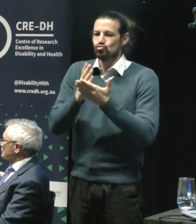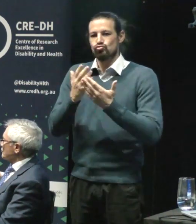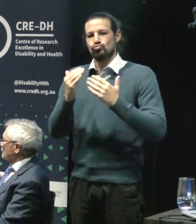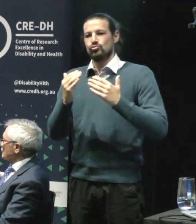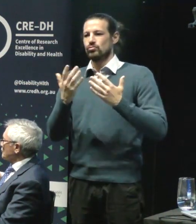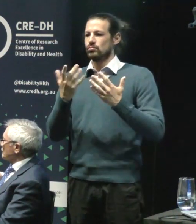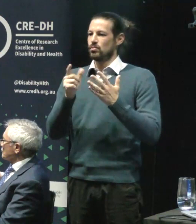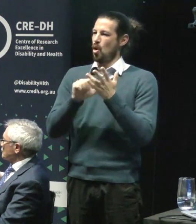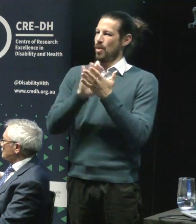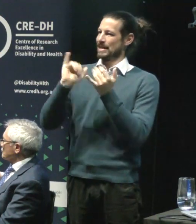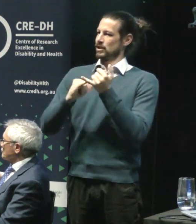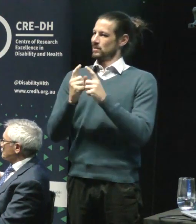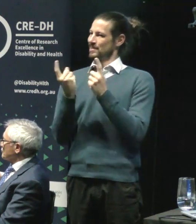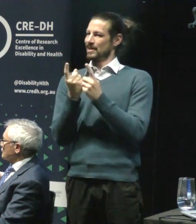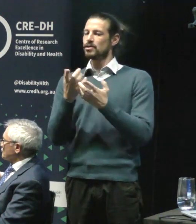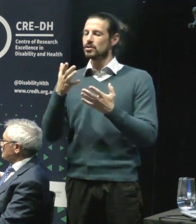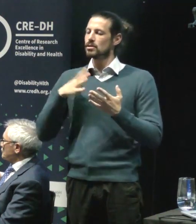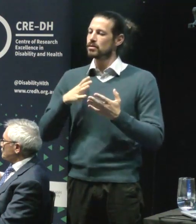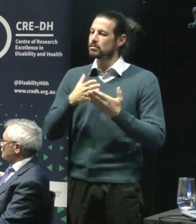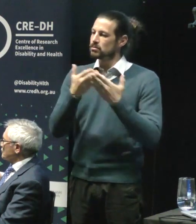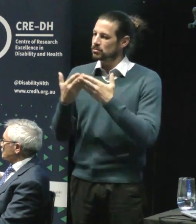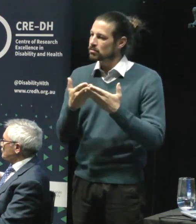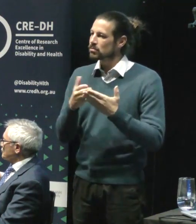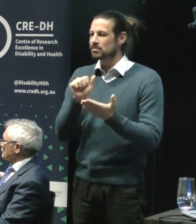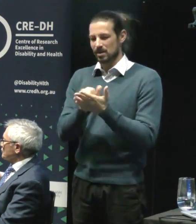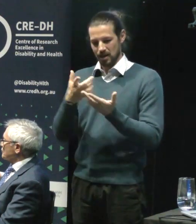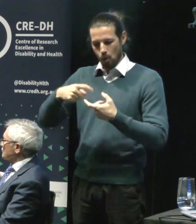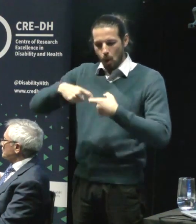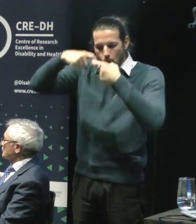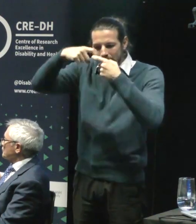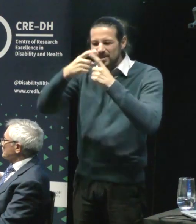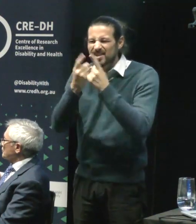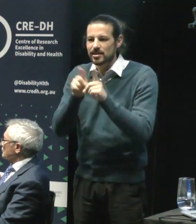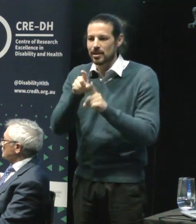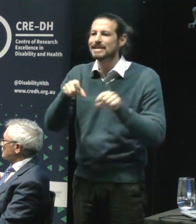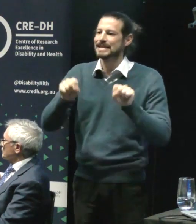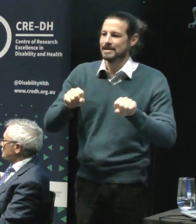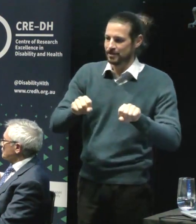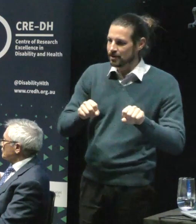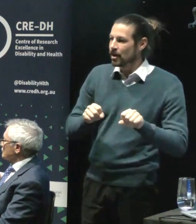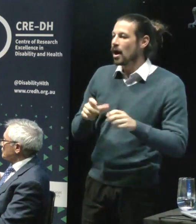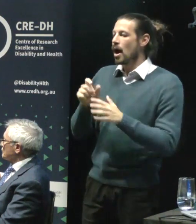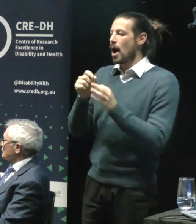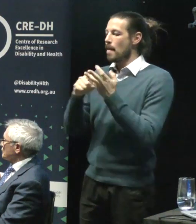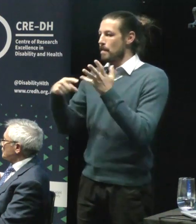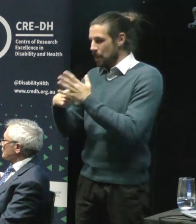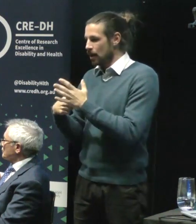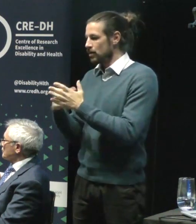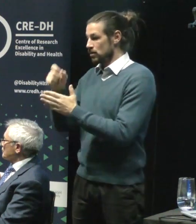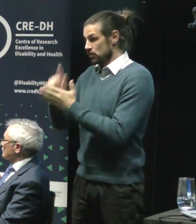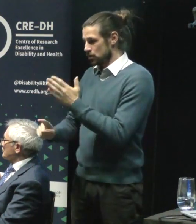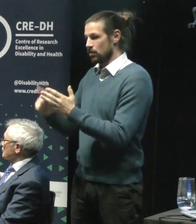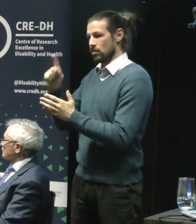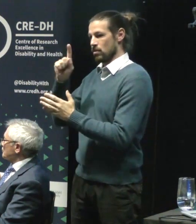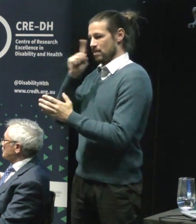or to get it right, not to drop people using a hoist, whatever it is. But it is the case that disabled people usually have their